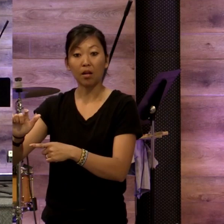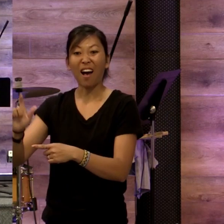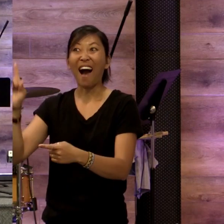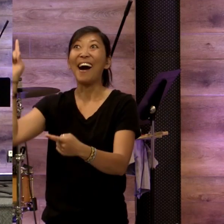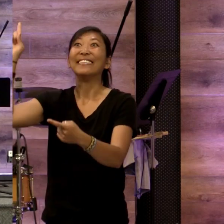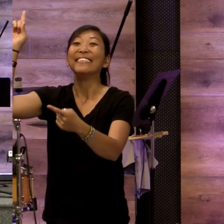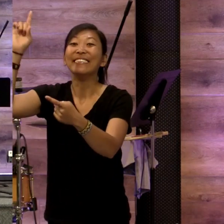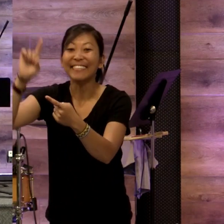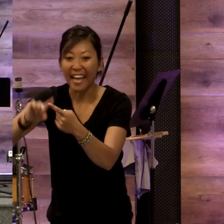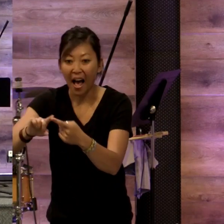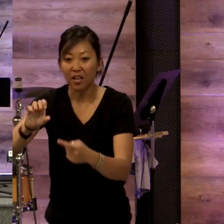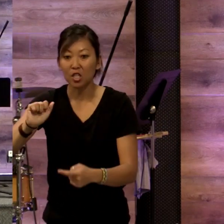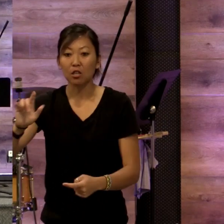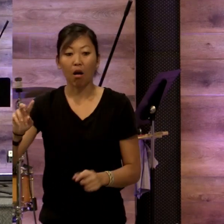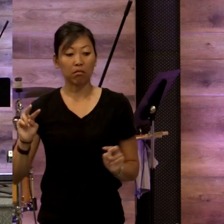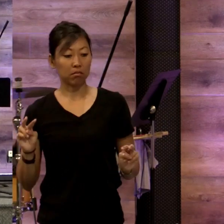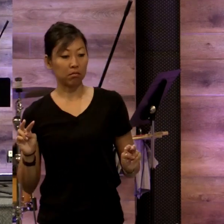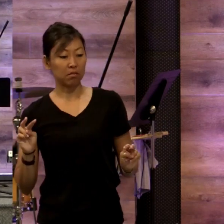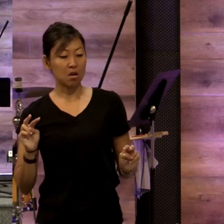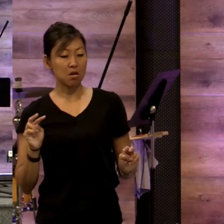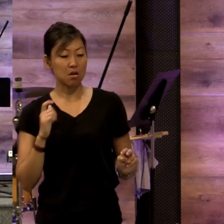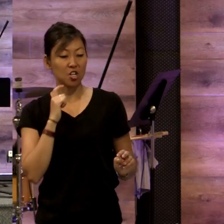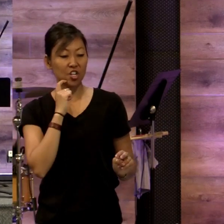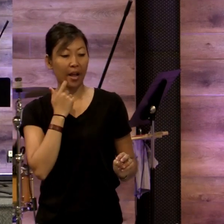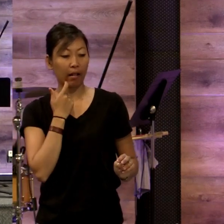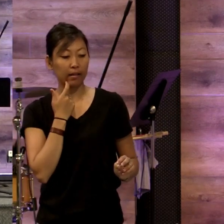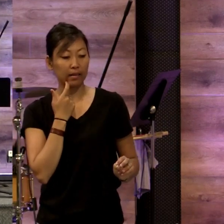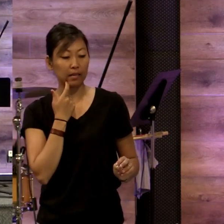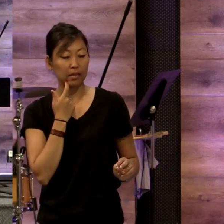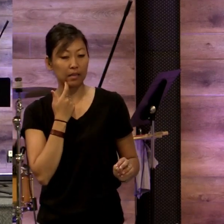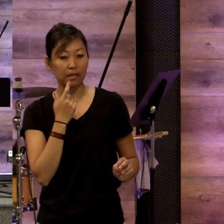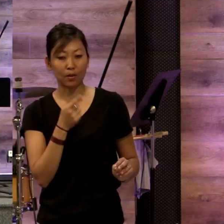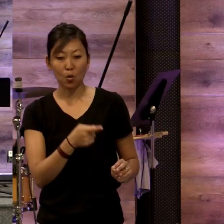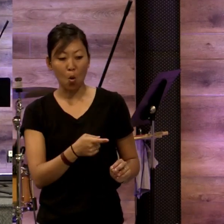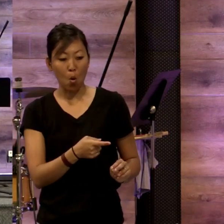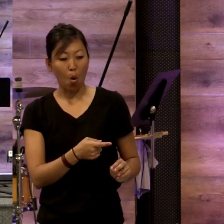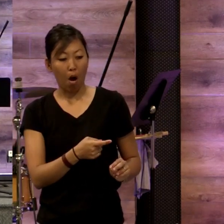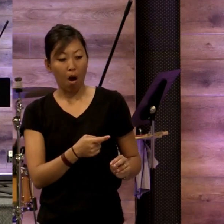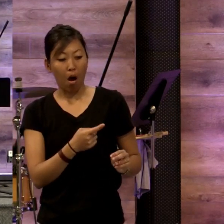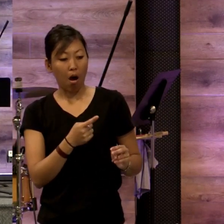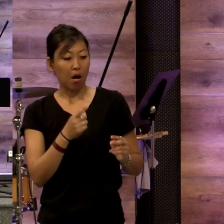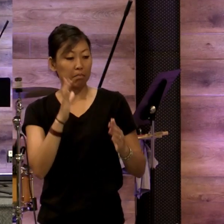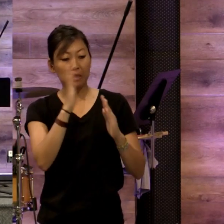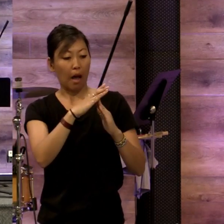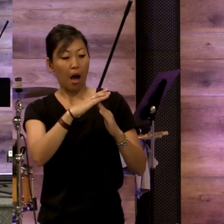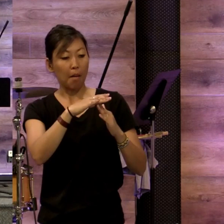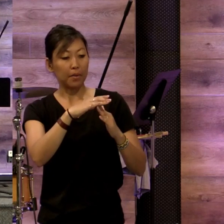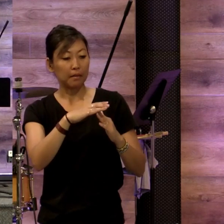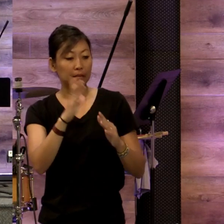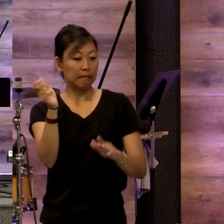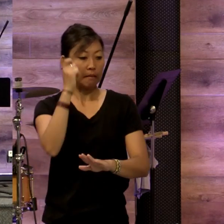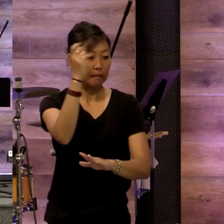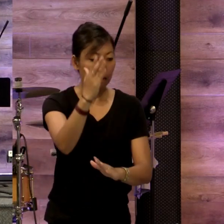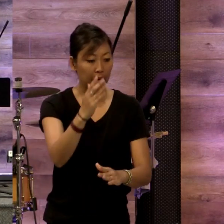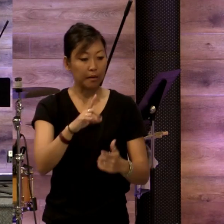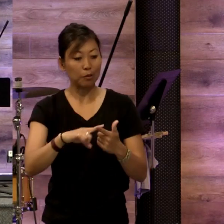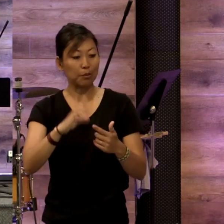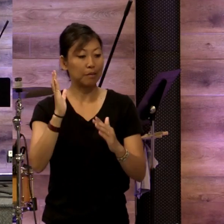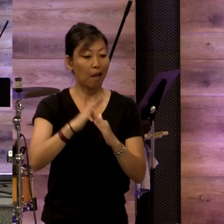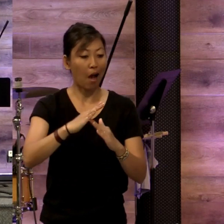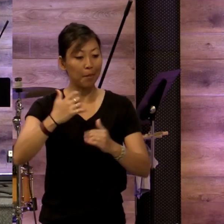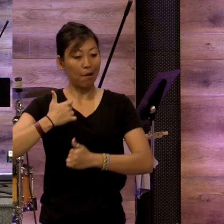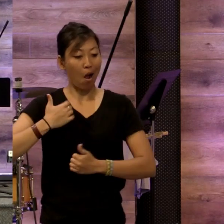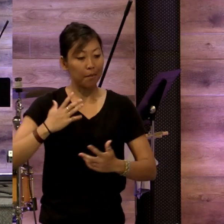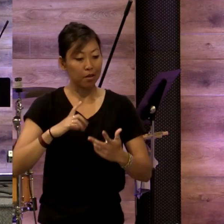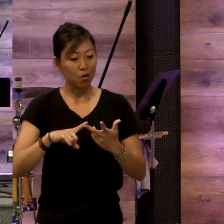the moment Saul began to get jealous of David and to realize the blessing of God is on